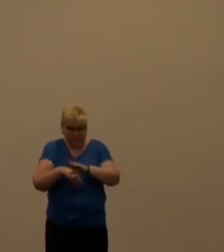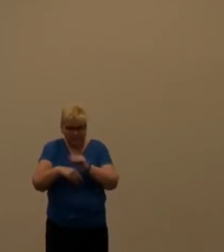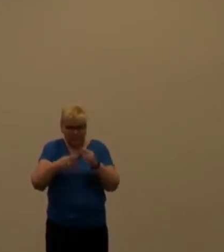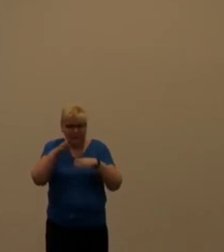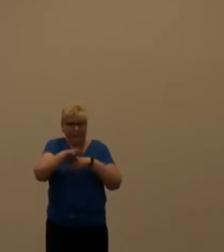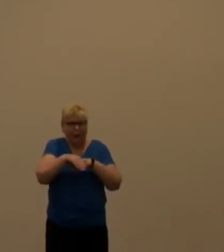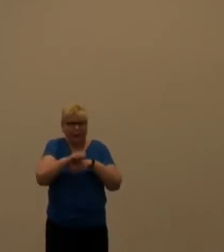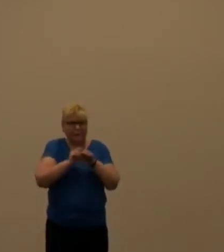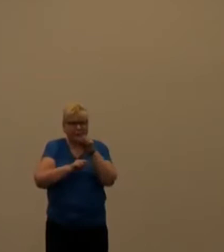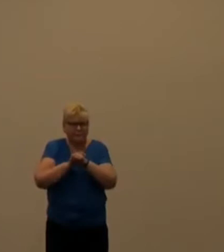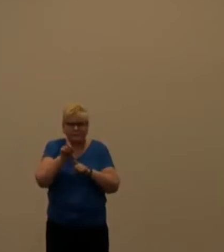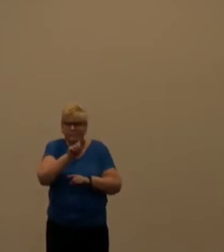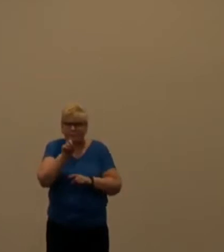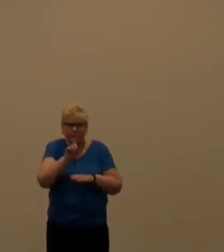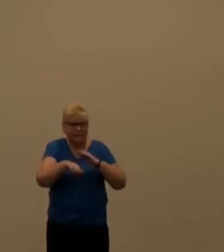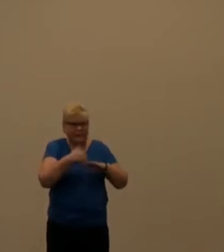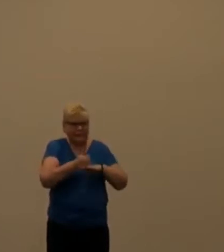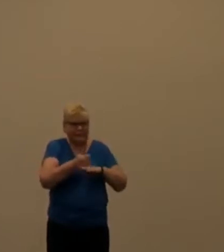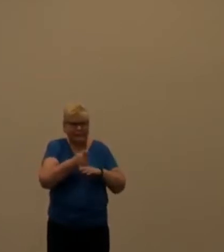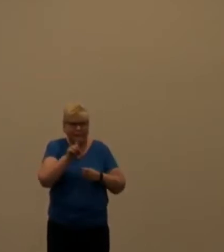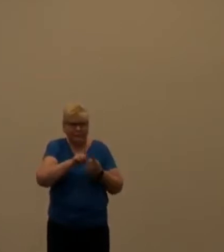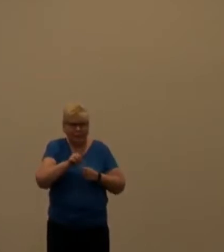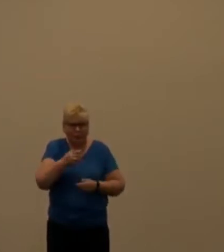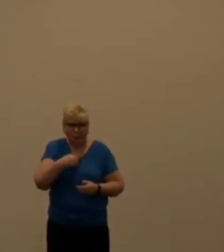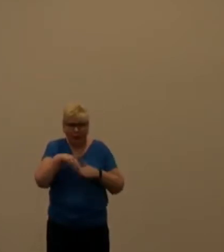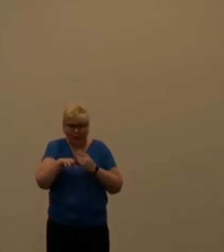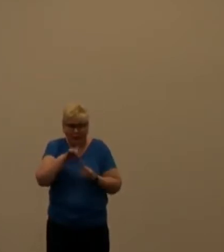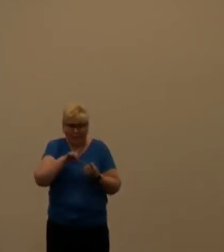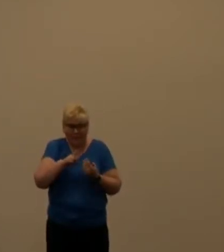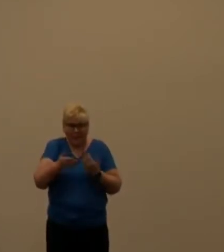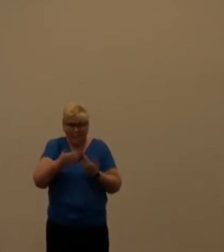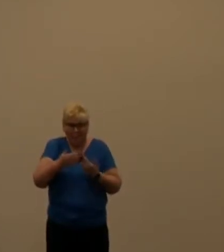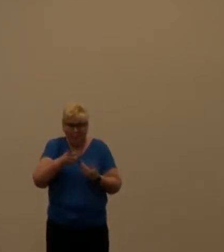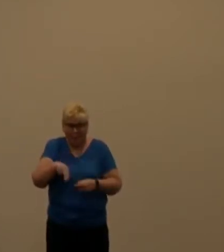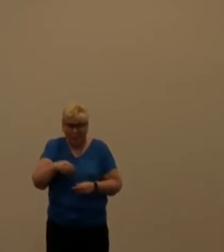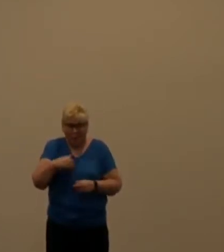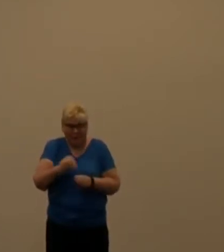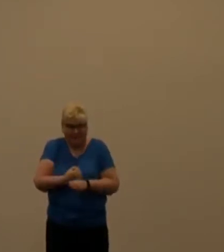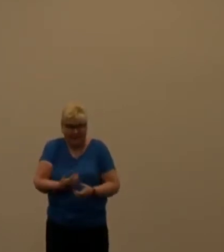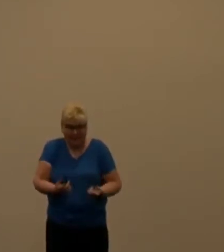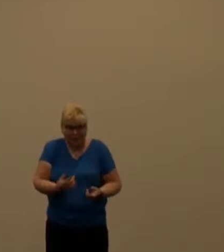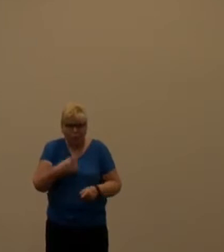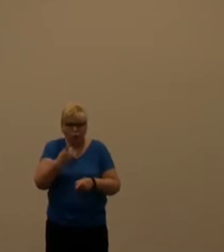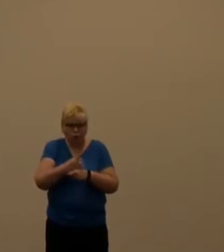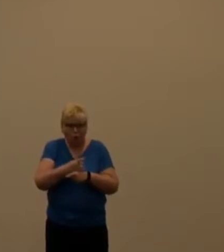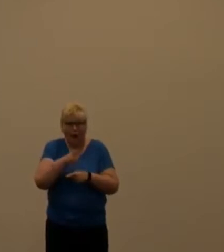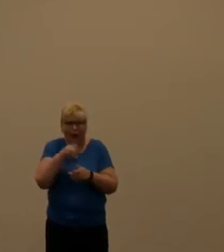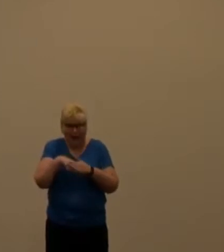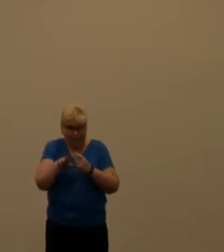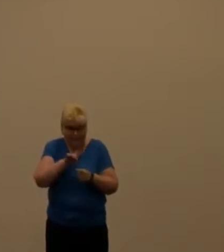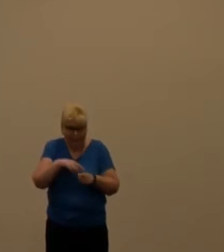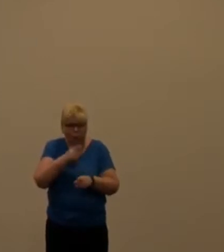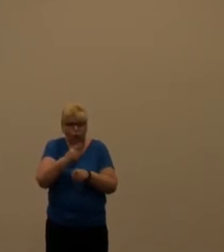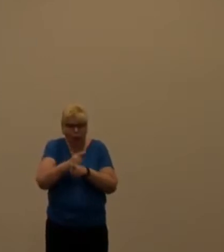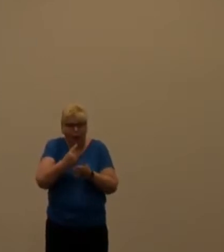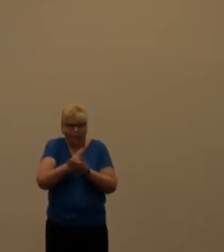and set up the meetings. We were sitting more in meetings than we actually did anything. So we were talking in the meetings about the meetings that we